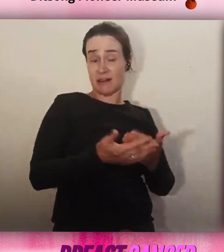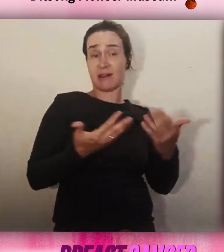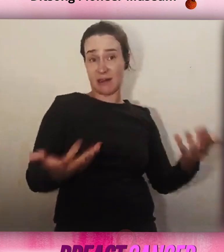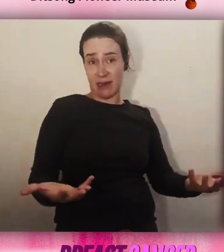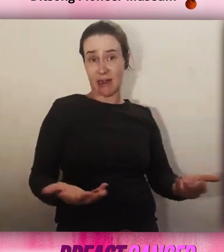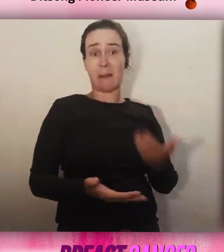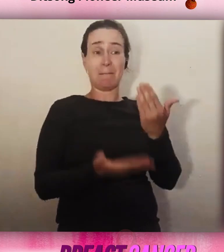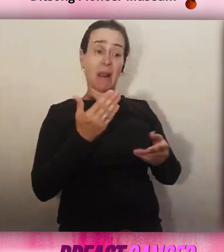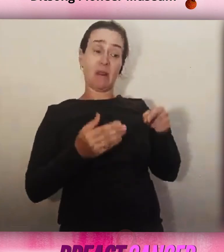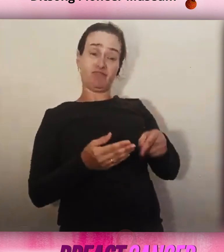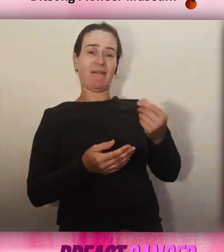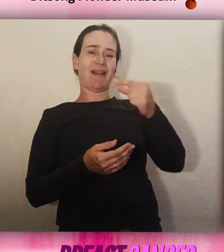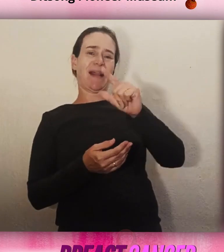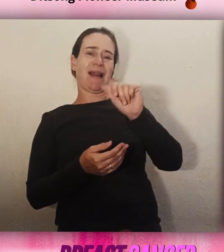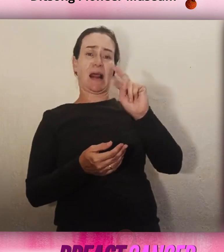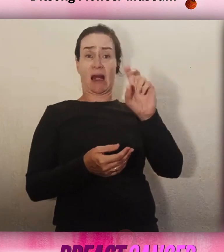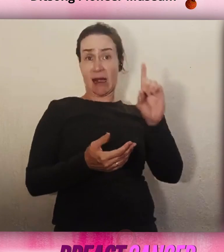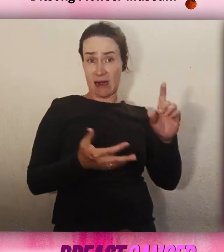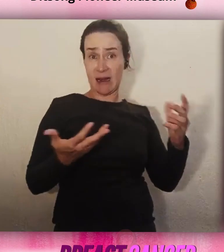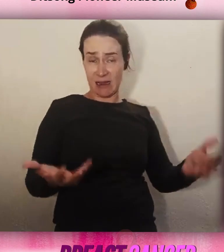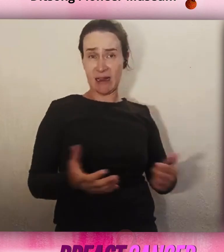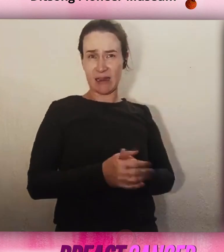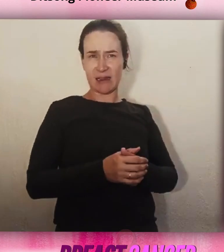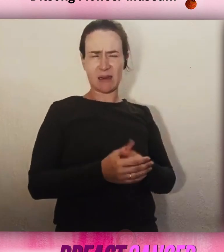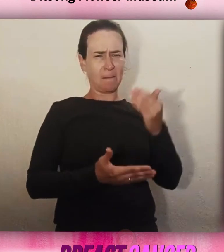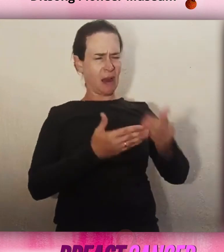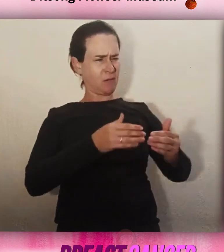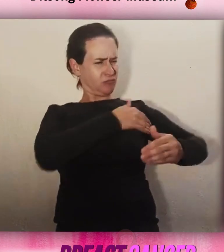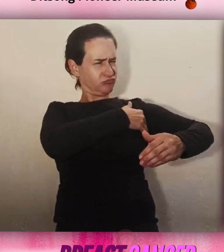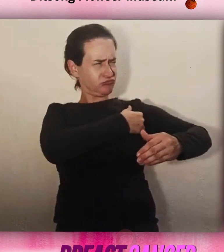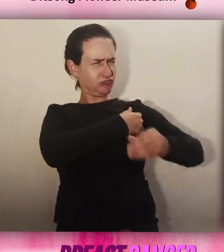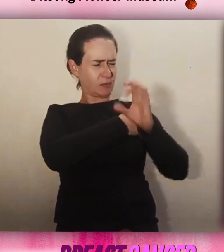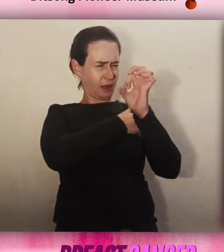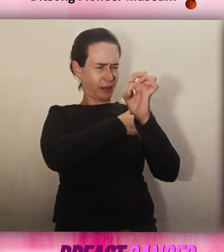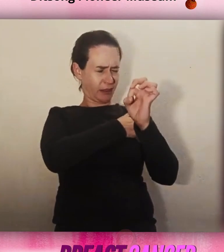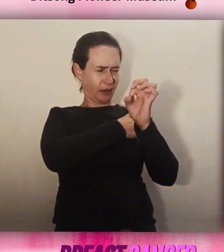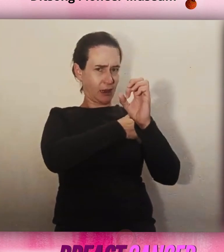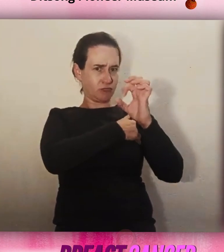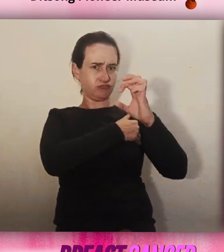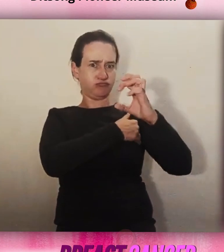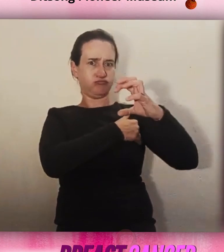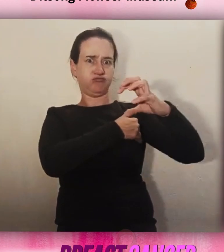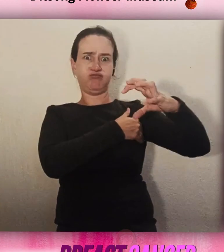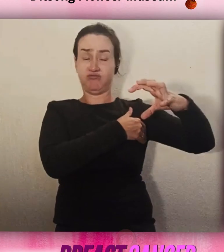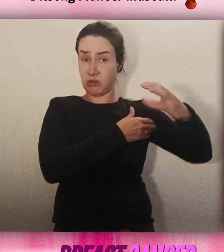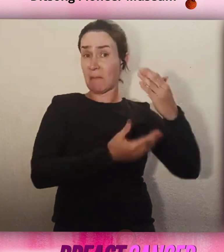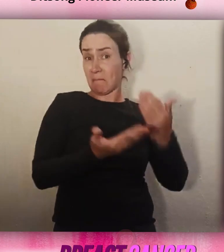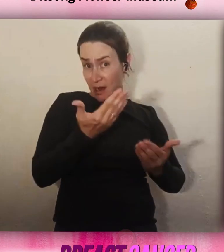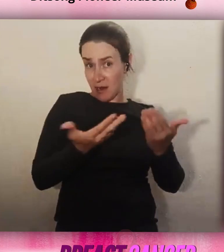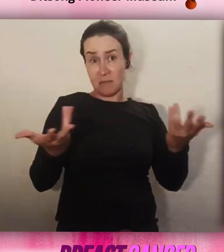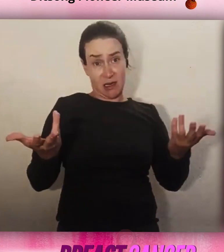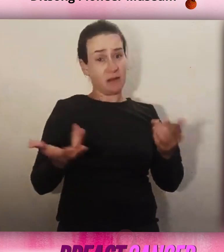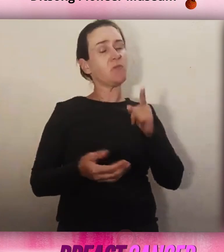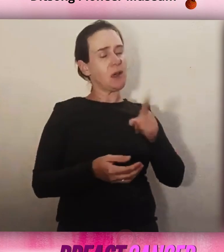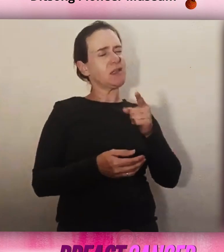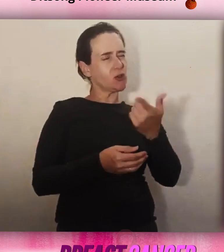Okay. axilla or the underarm, there might be glands that he realizes, there was something small like a pea, now it's becoming more